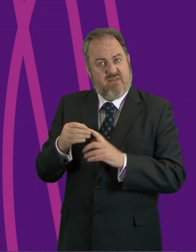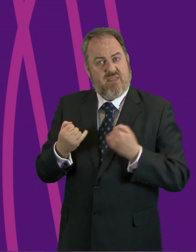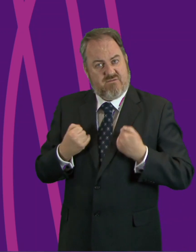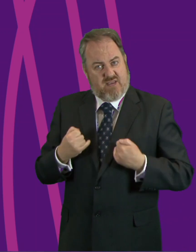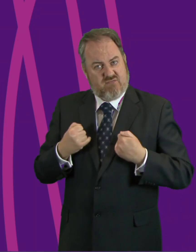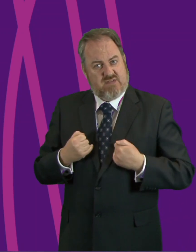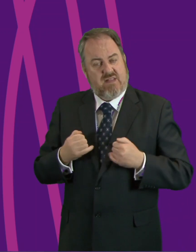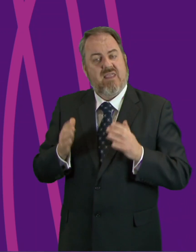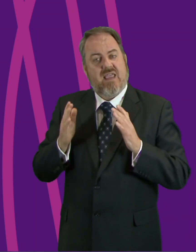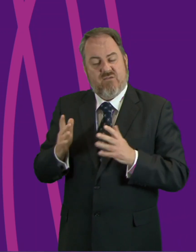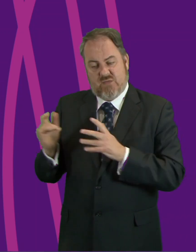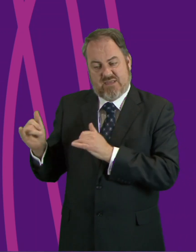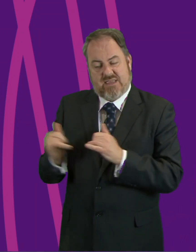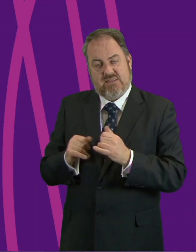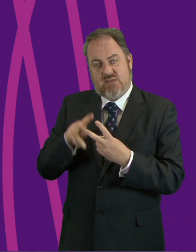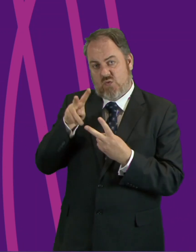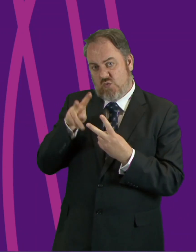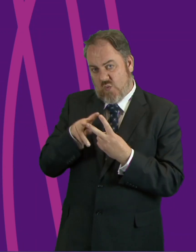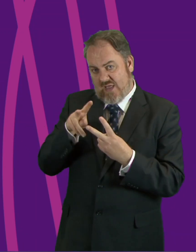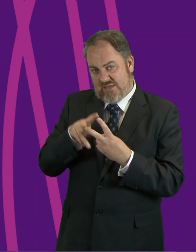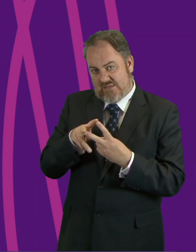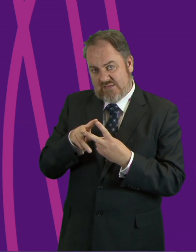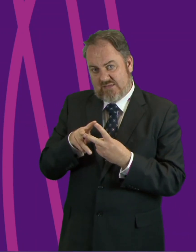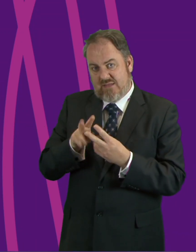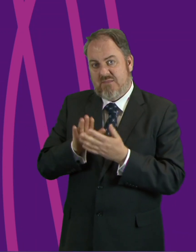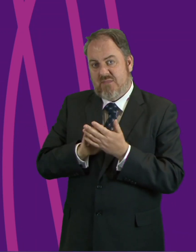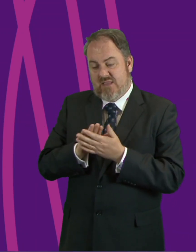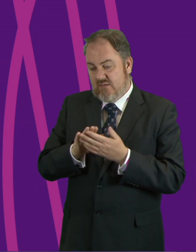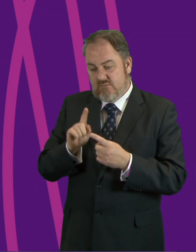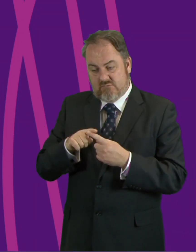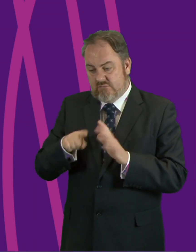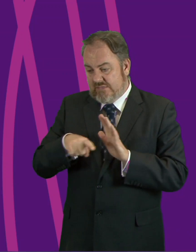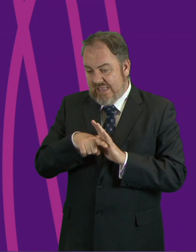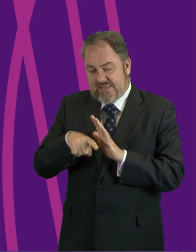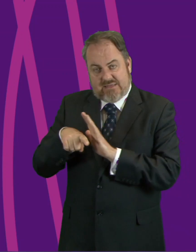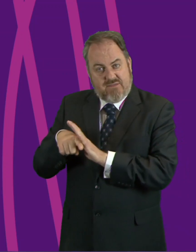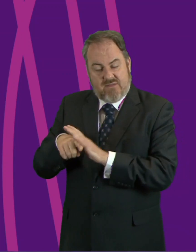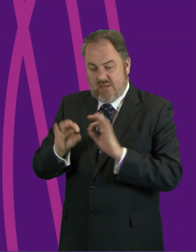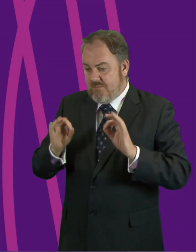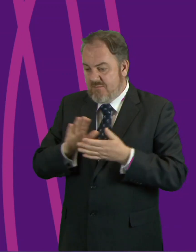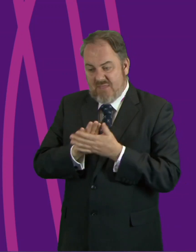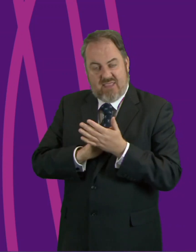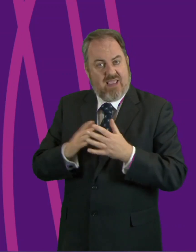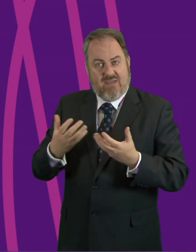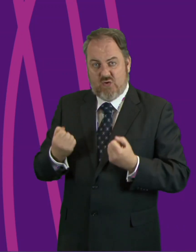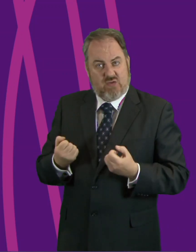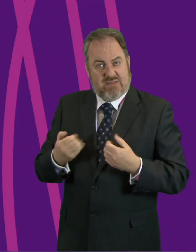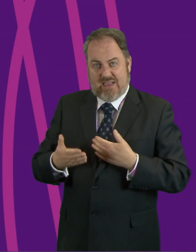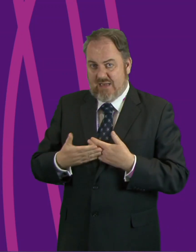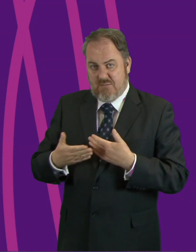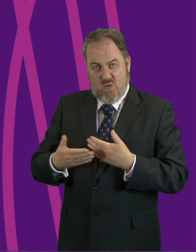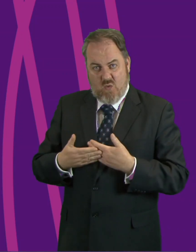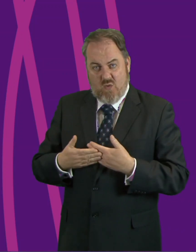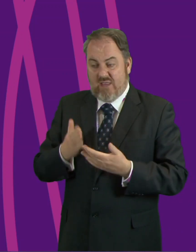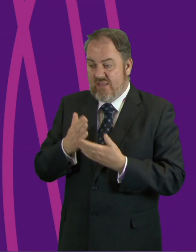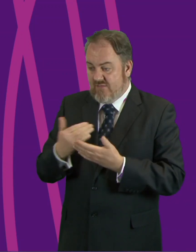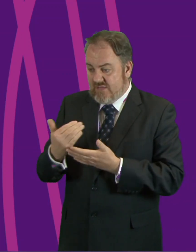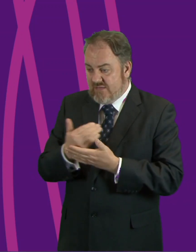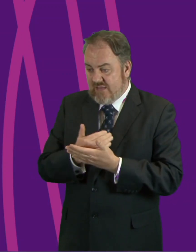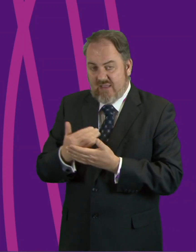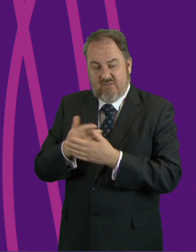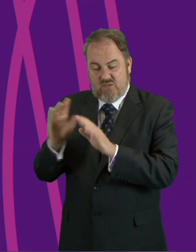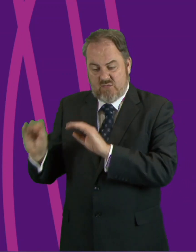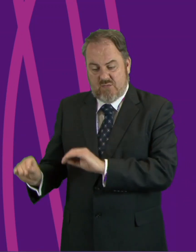2 negative tests before they can be discharged. Where a patient has not had the virus but has been discharged to a care